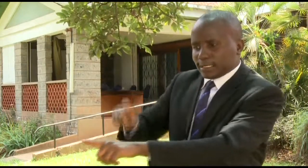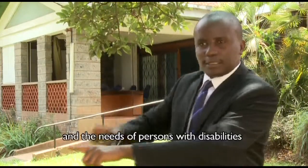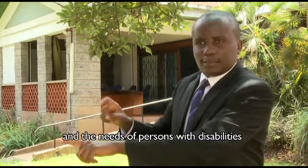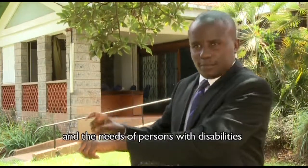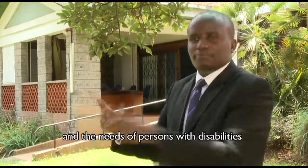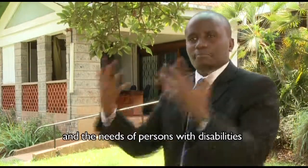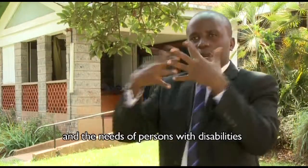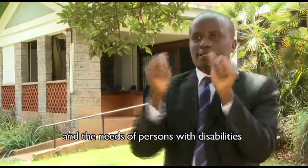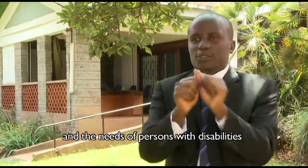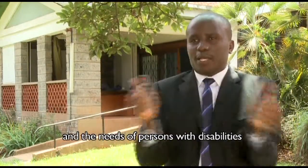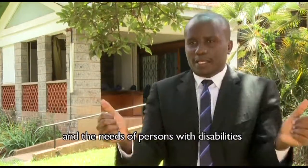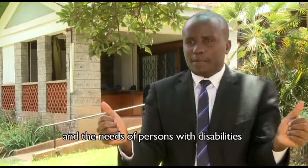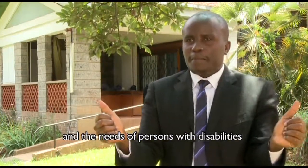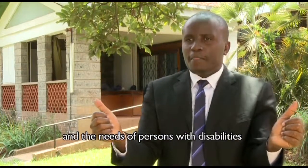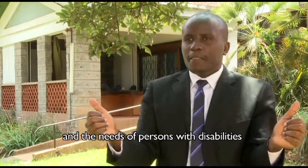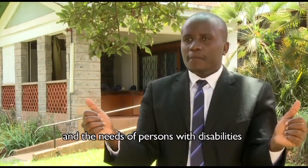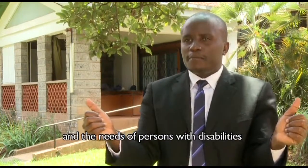and the needs of persons with disabilities.